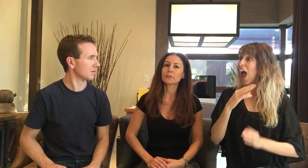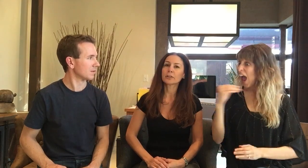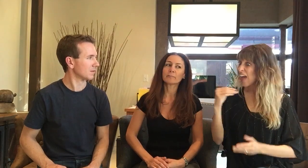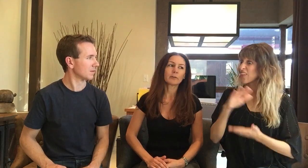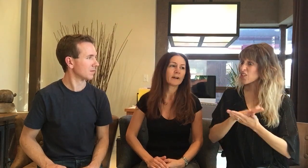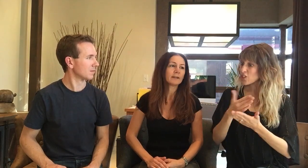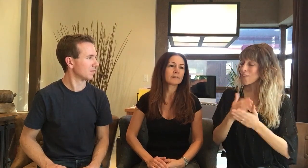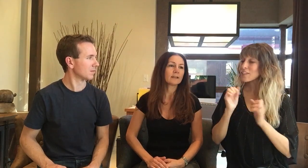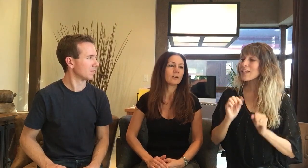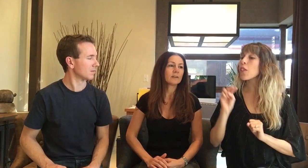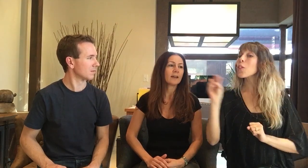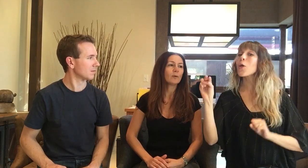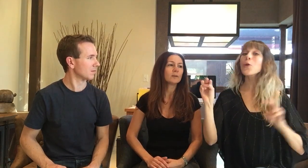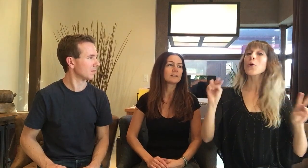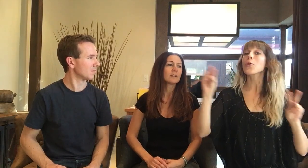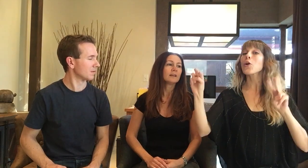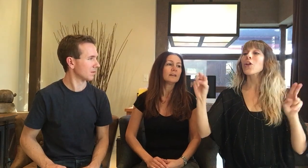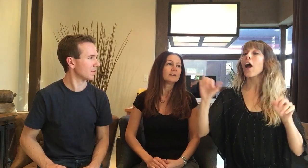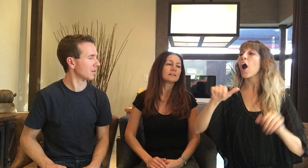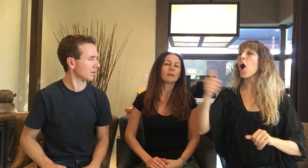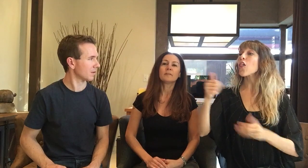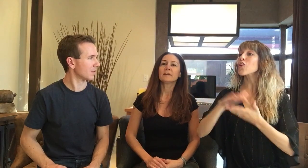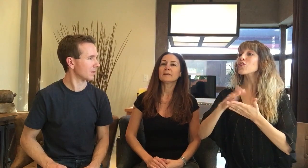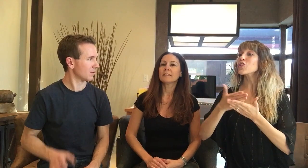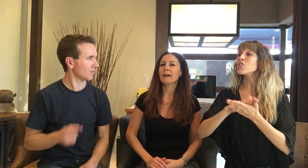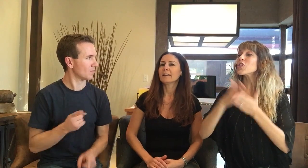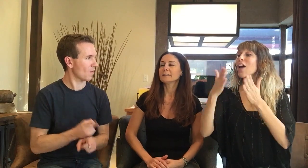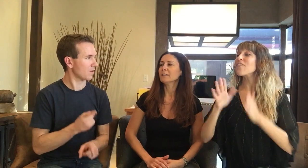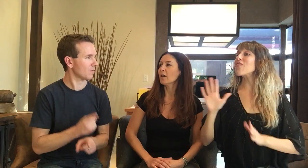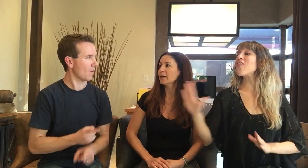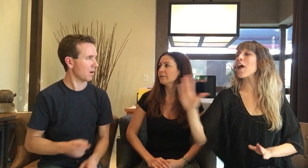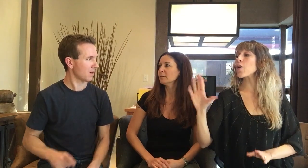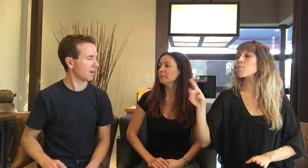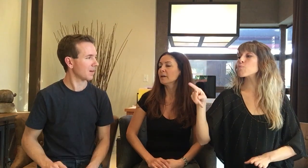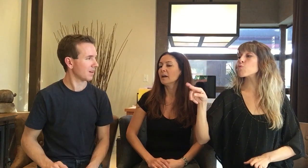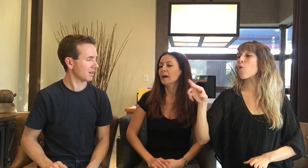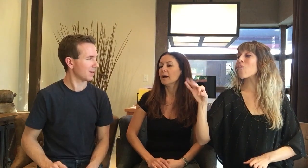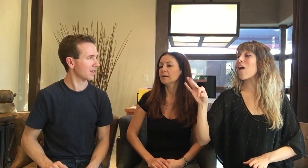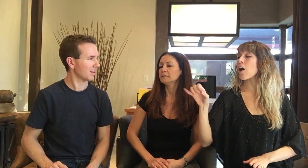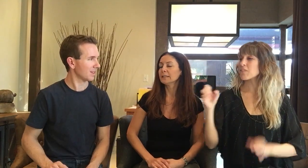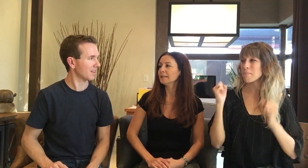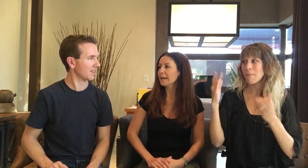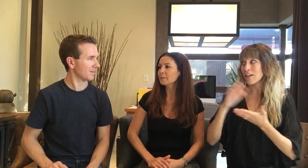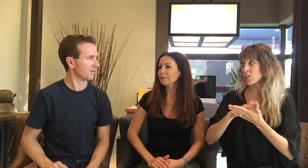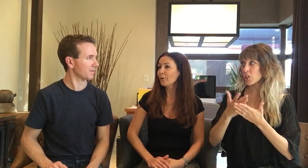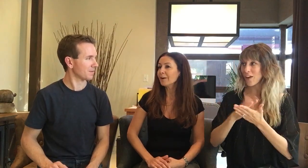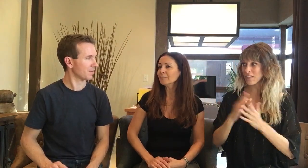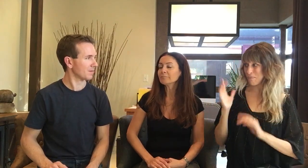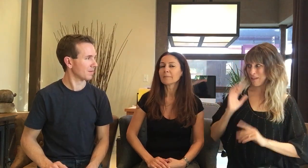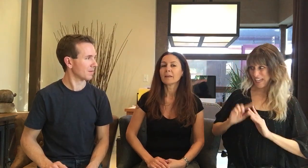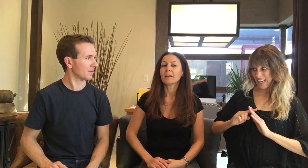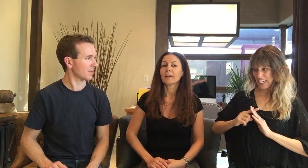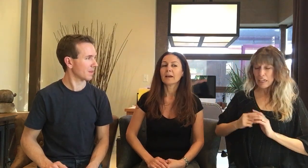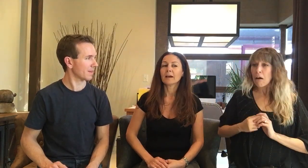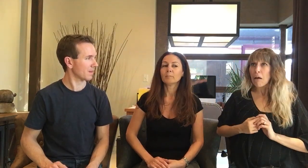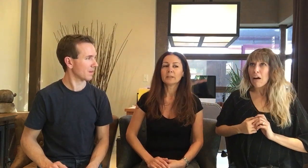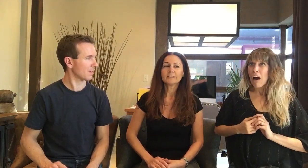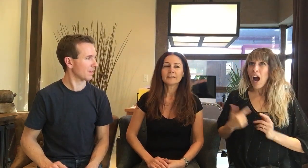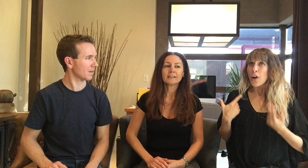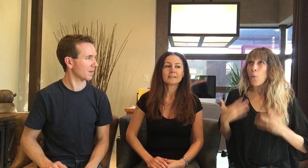chef profiles. I know that was something that a lot of them didn't like before, bluntly, is